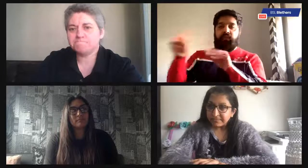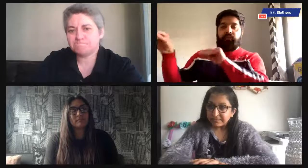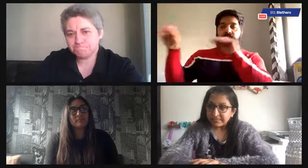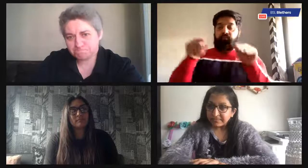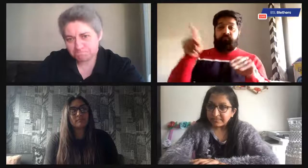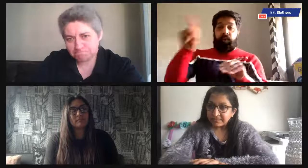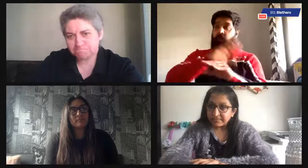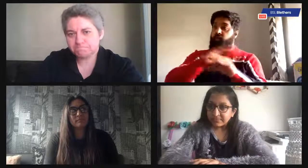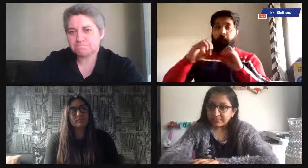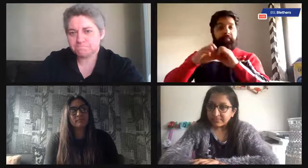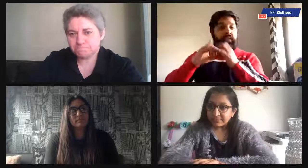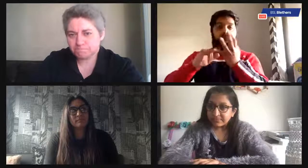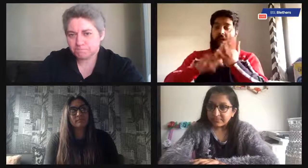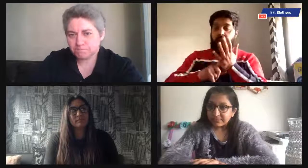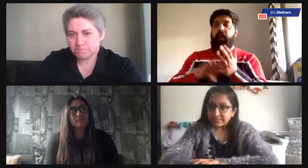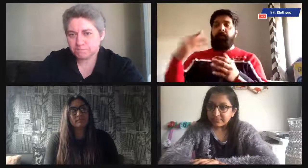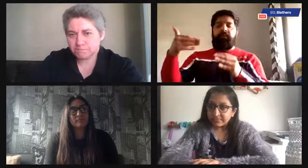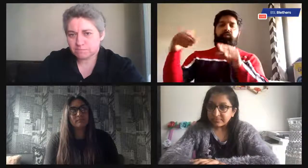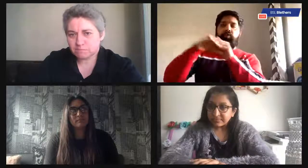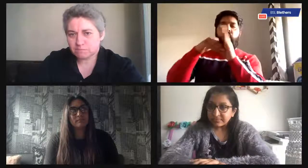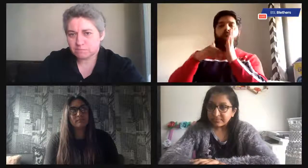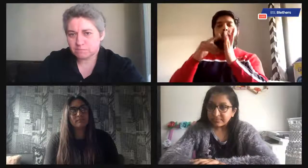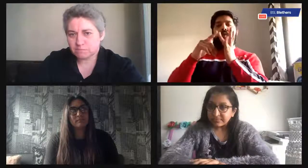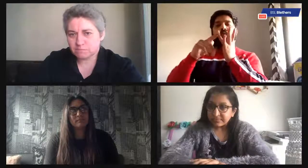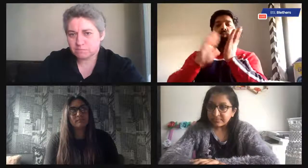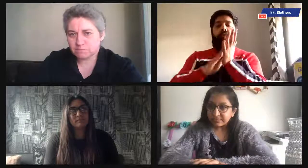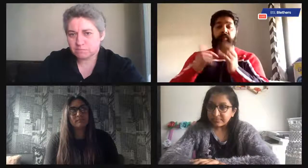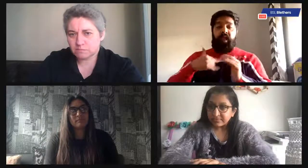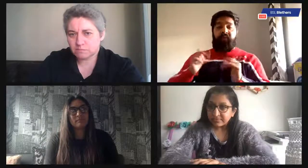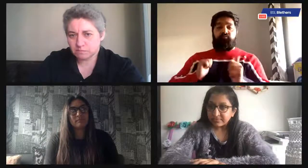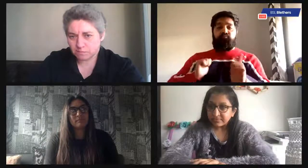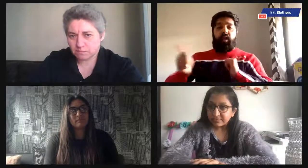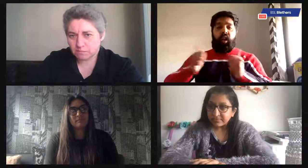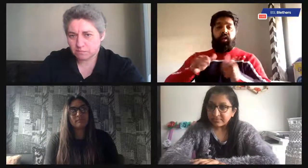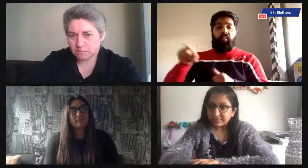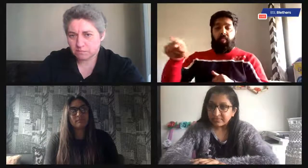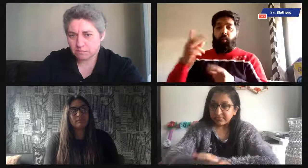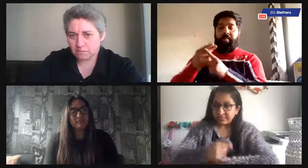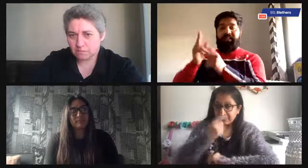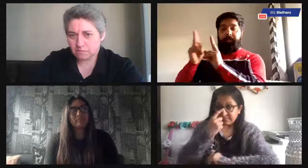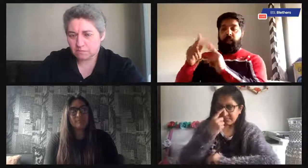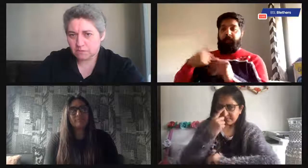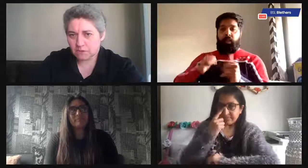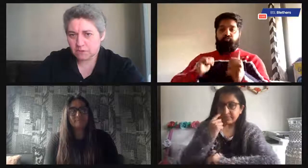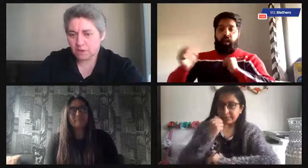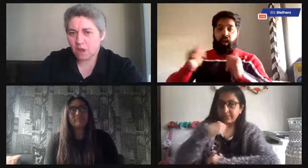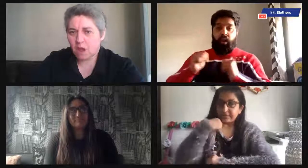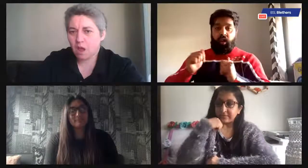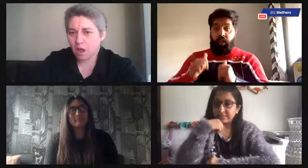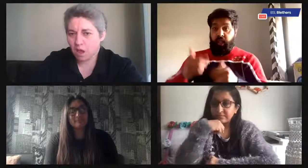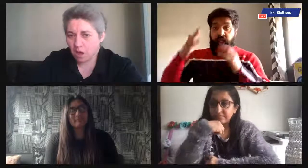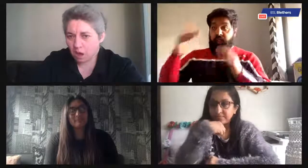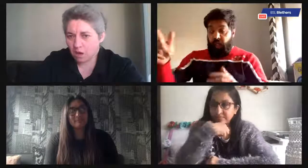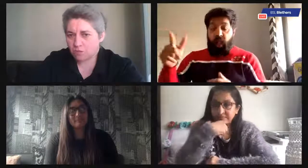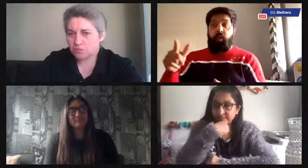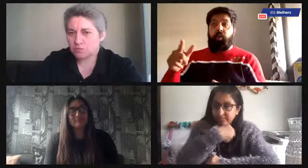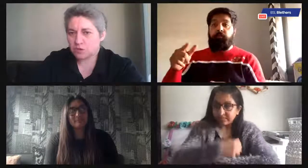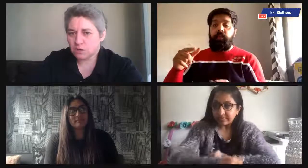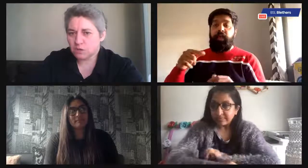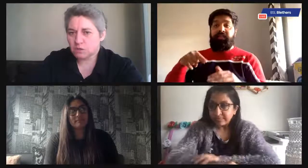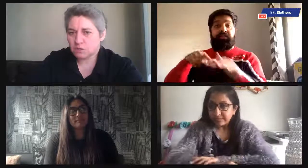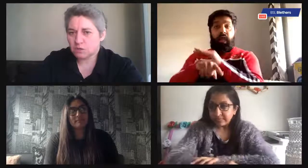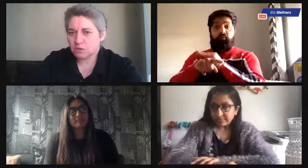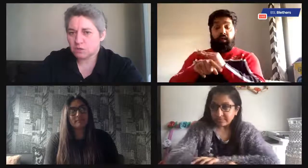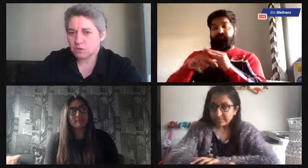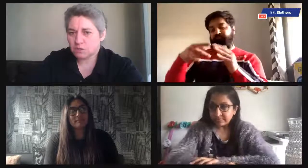as Tasnim has mentioned, there was some refugees, asylum seekers who came here, and they did not have